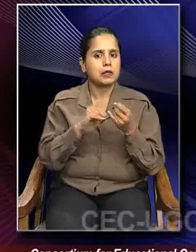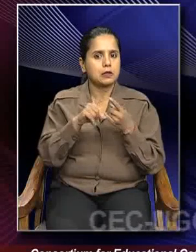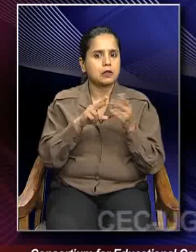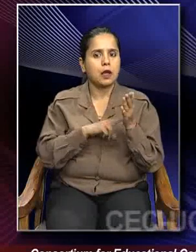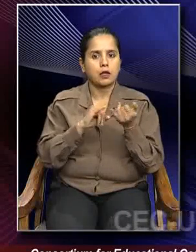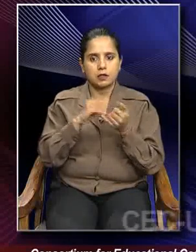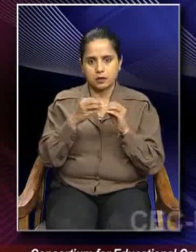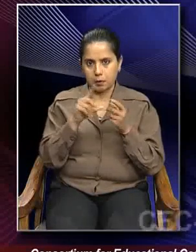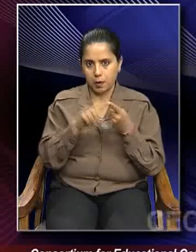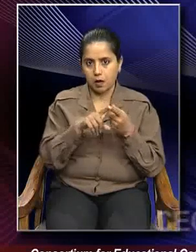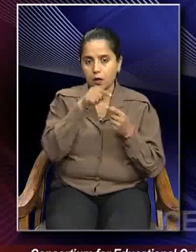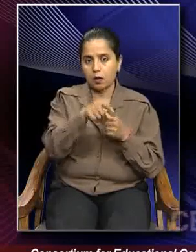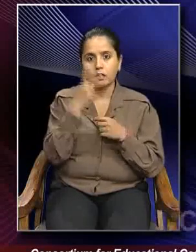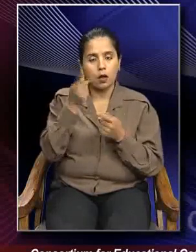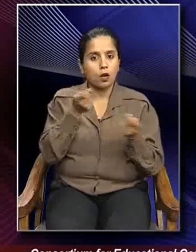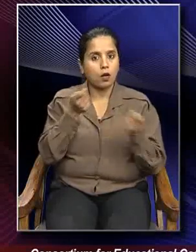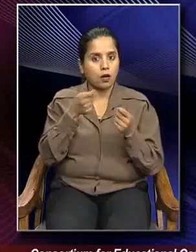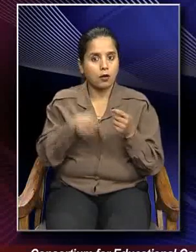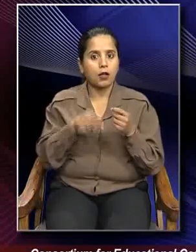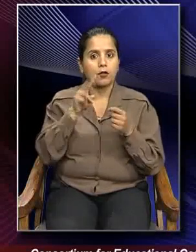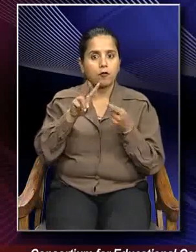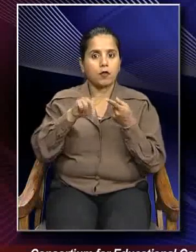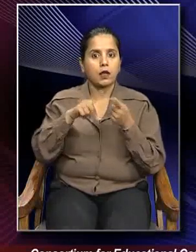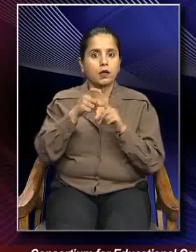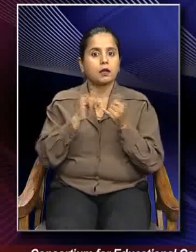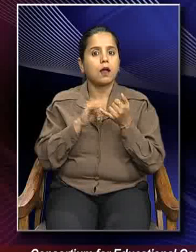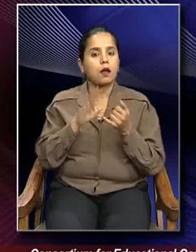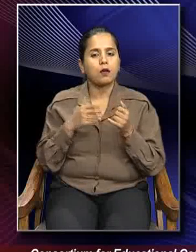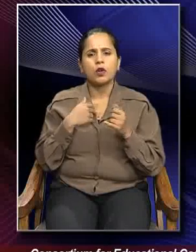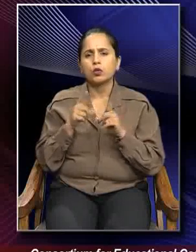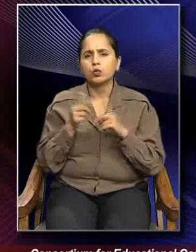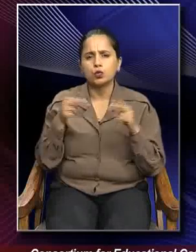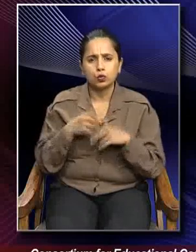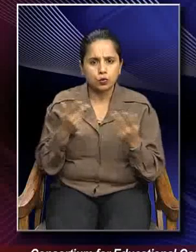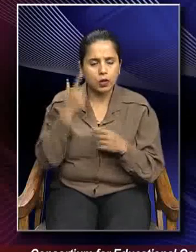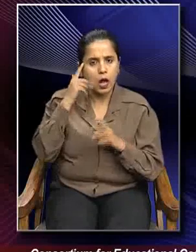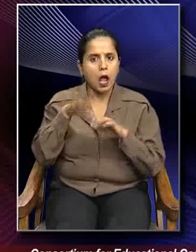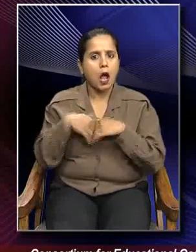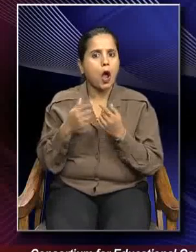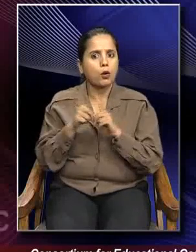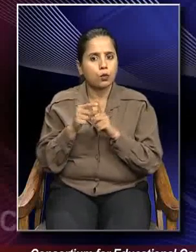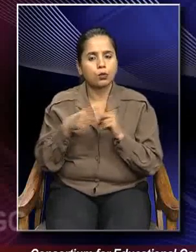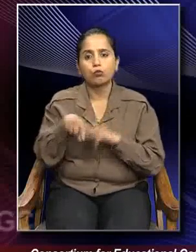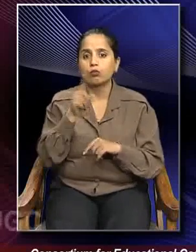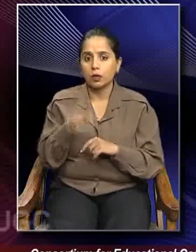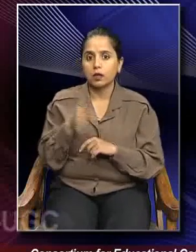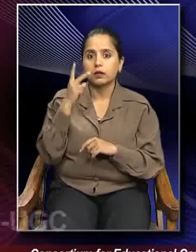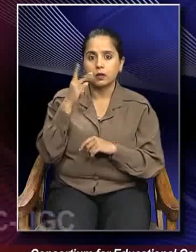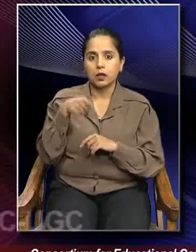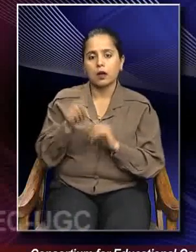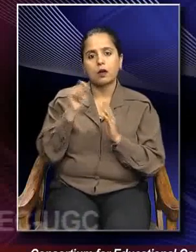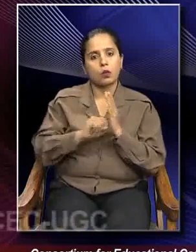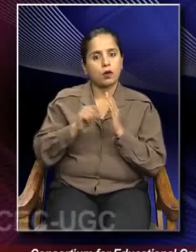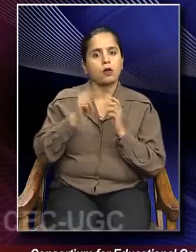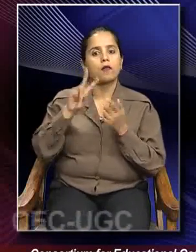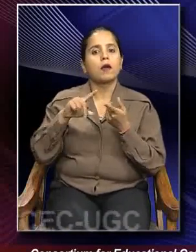and it consists in commands of the Vedas, that what we need to do and how we need to do that which is written in the